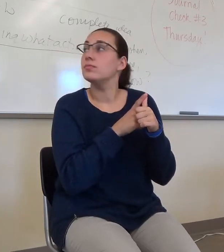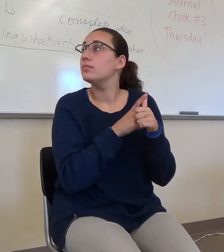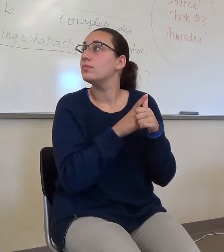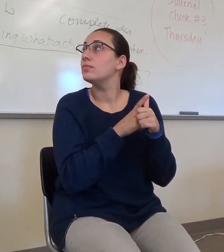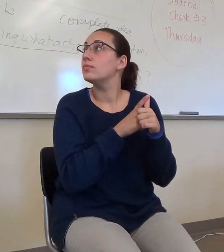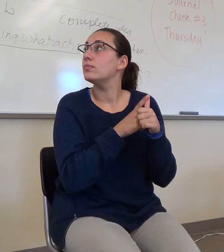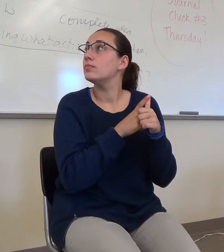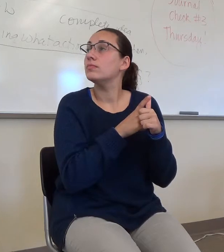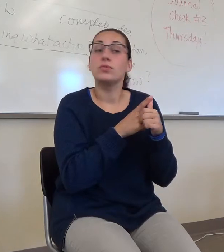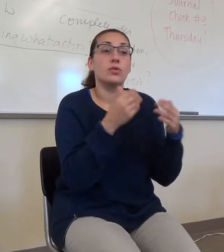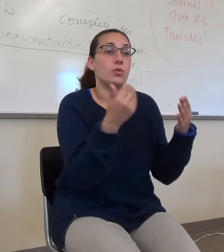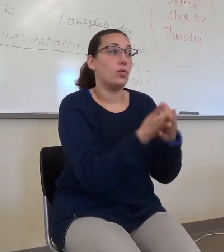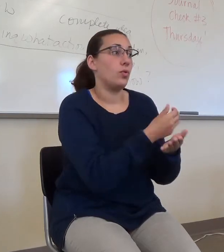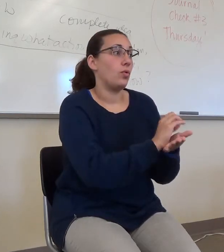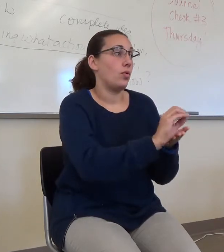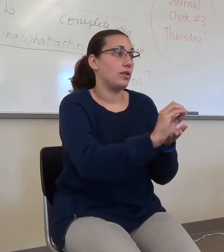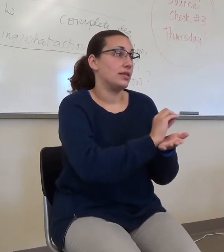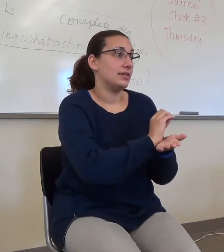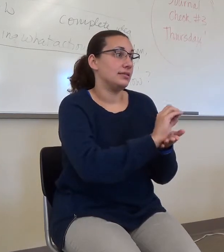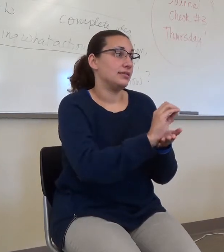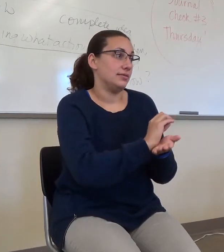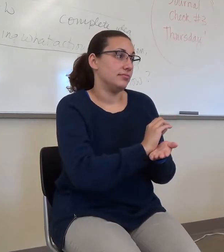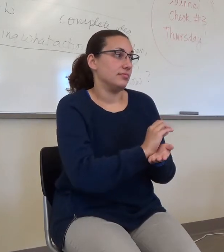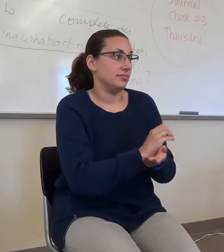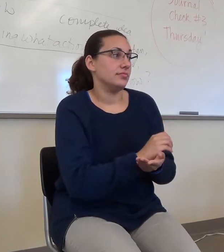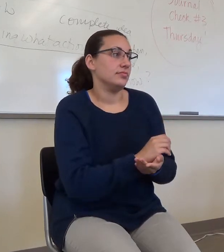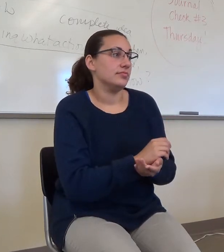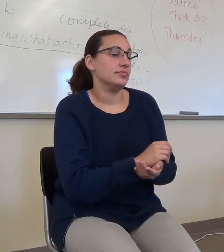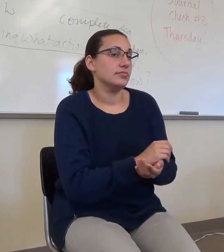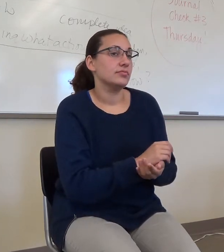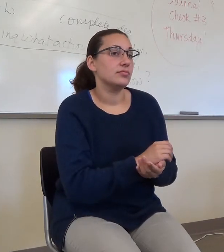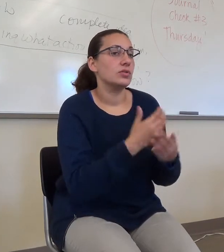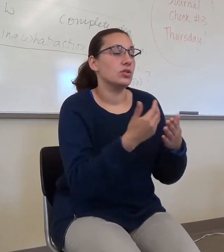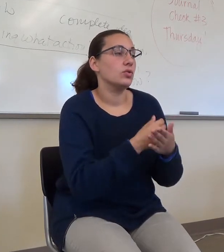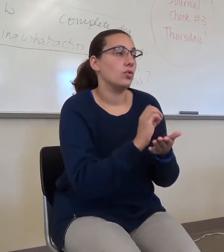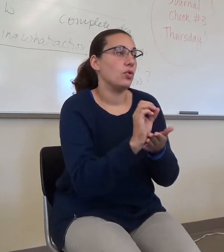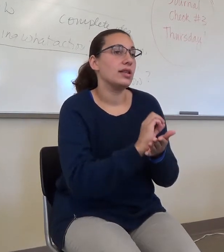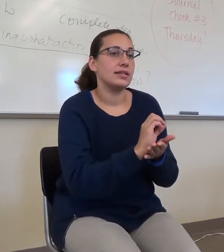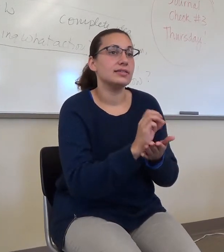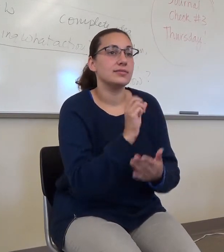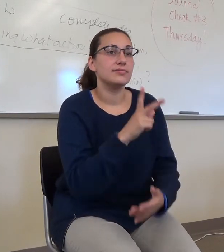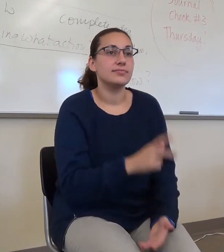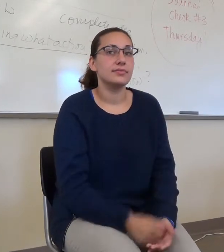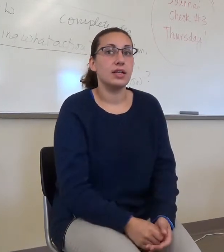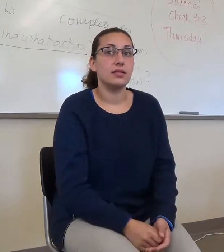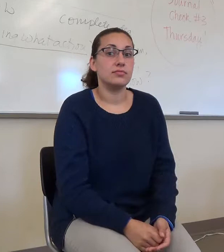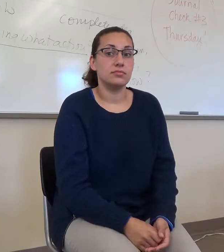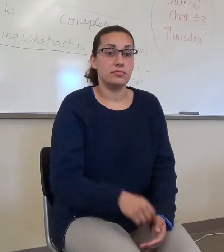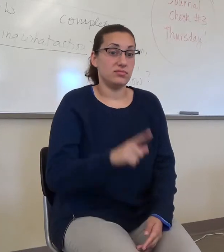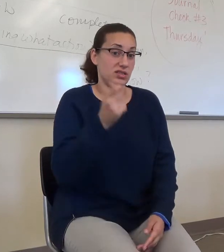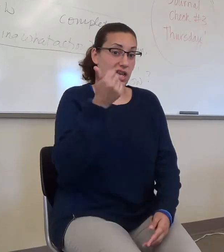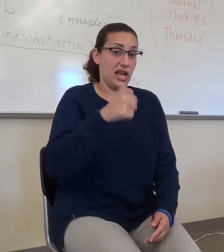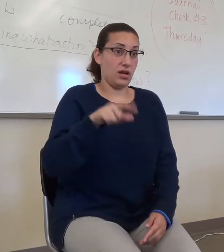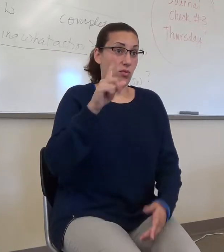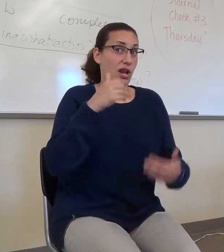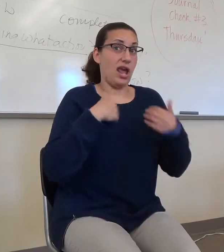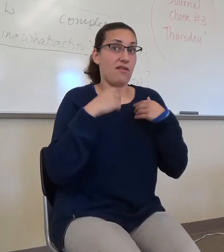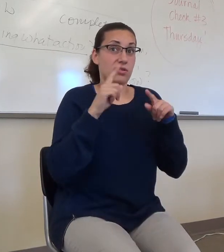the example of marriage. Yeah, it has to be mine. Okay. Anybody get anything else for that?